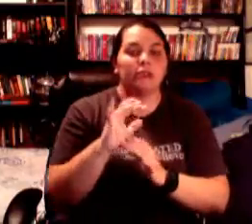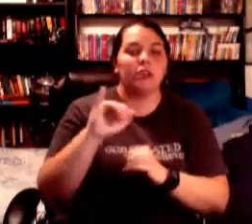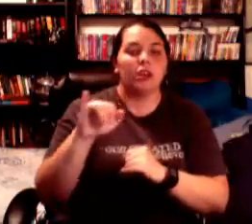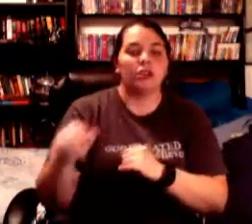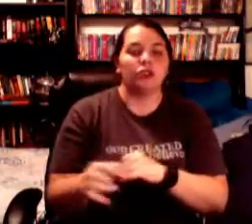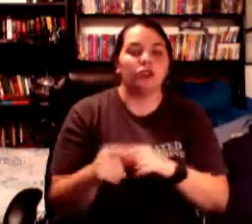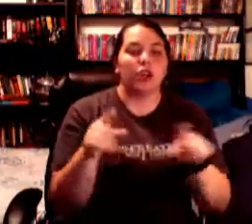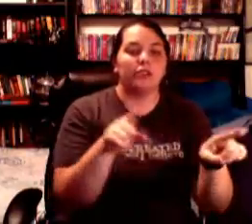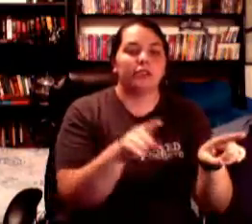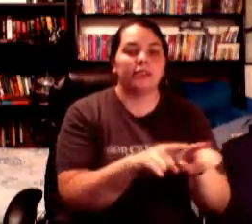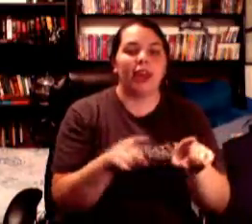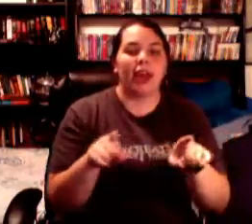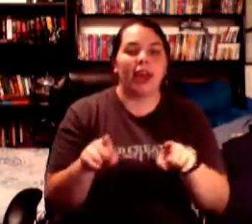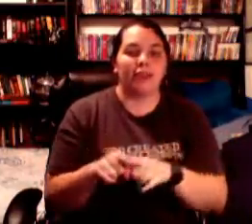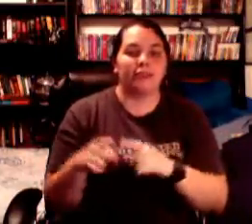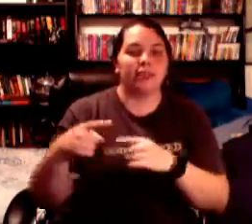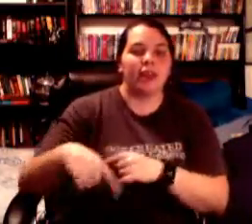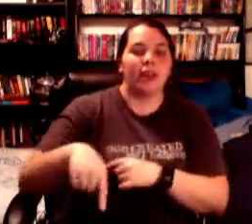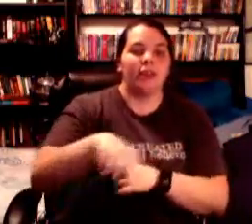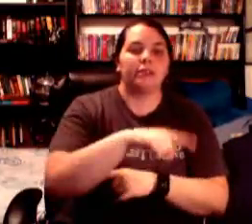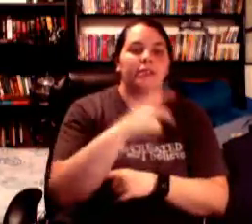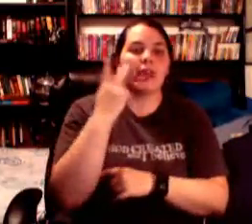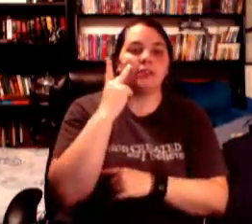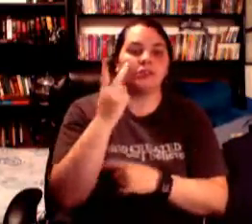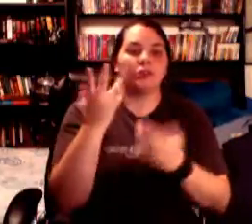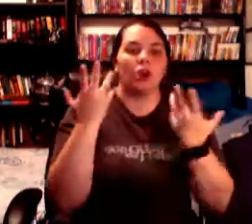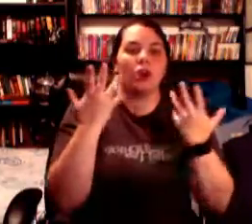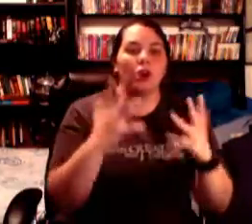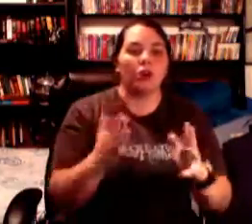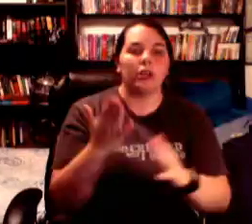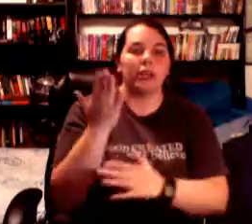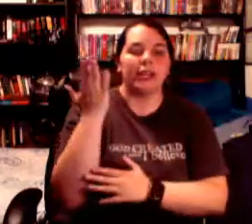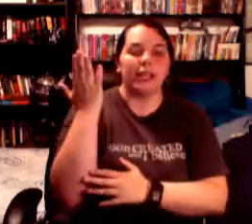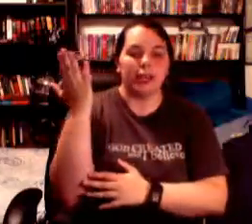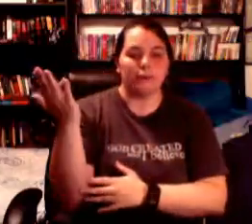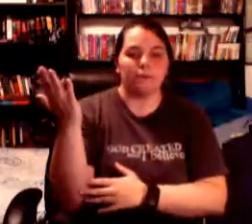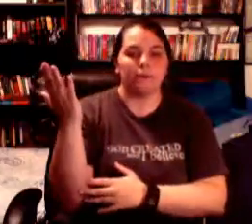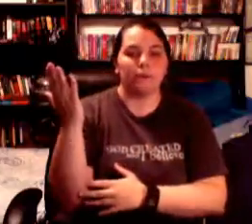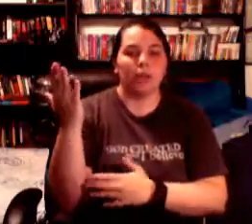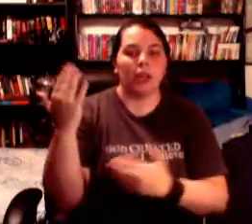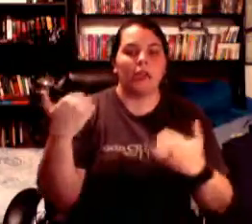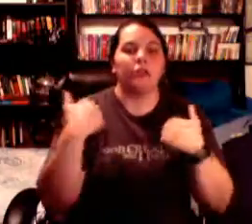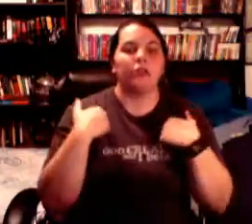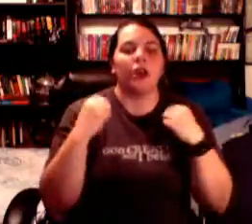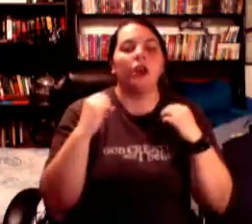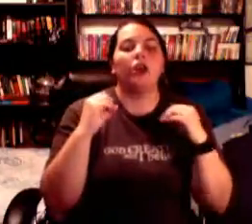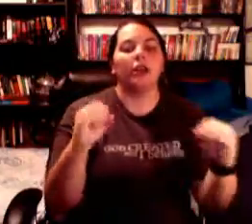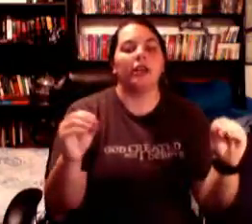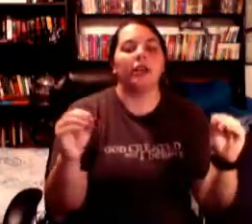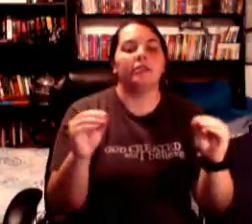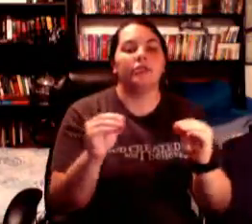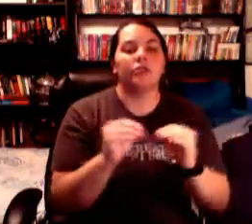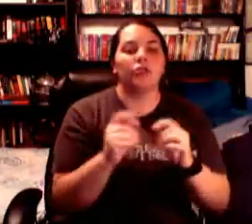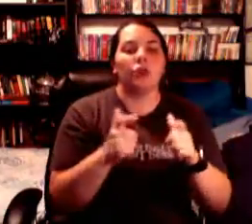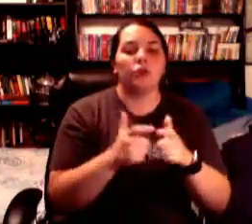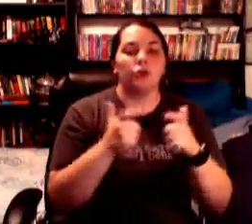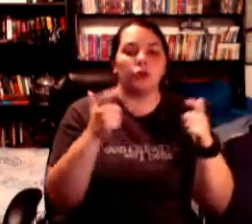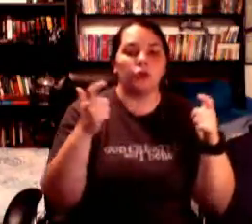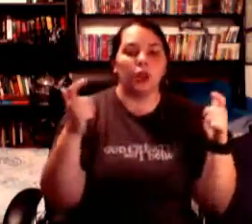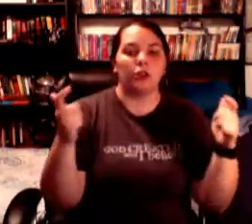Jesus just as they saw him. There is no